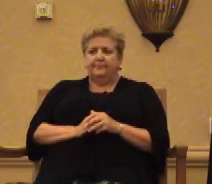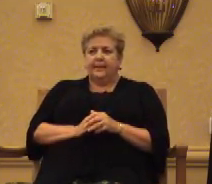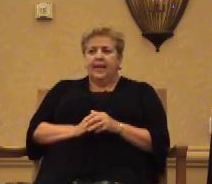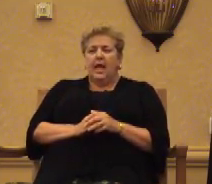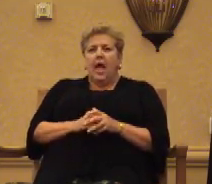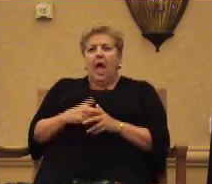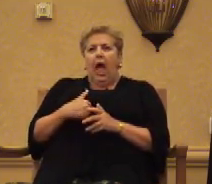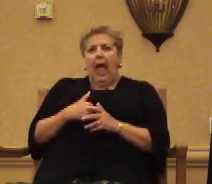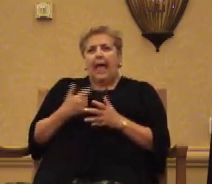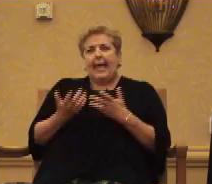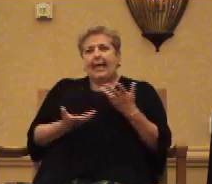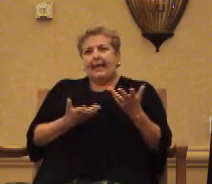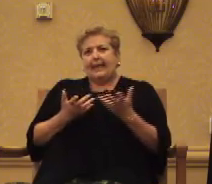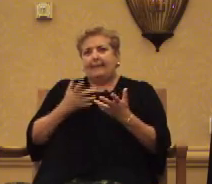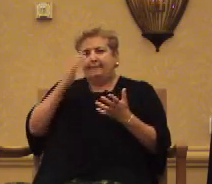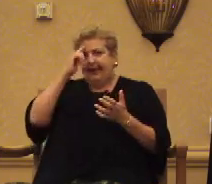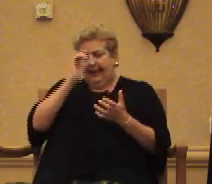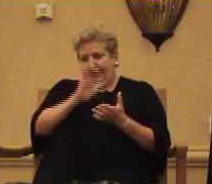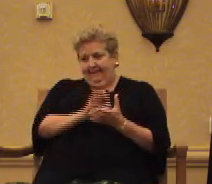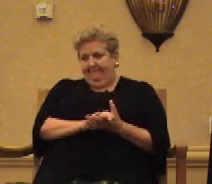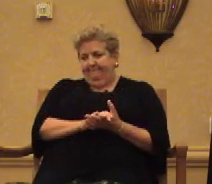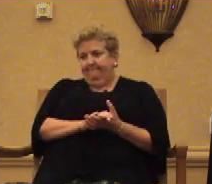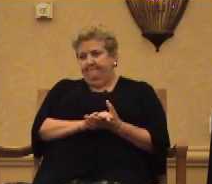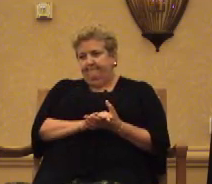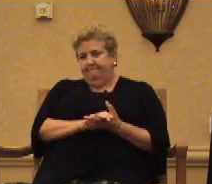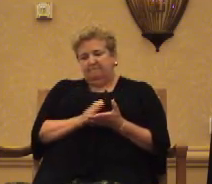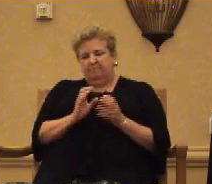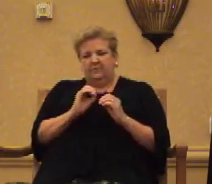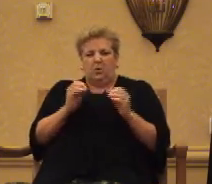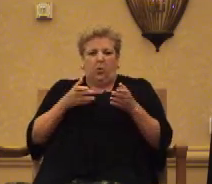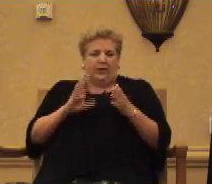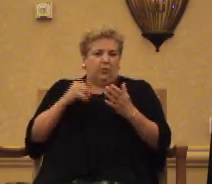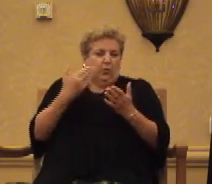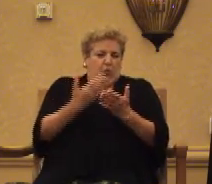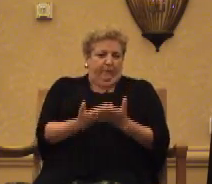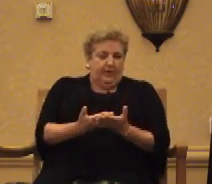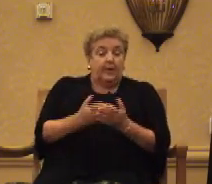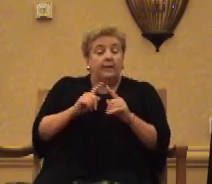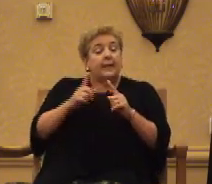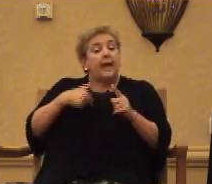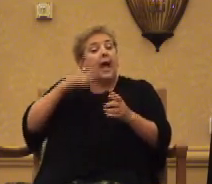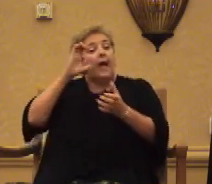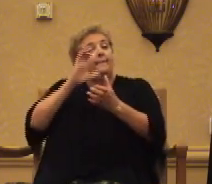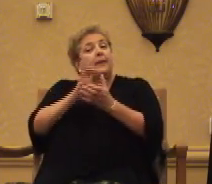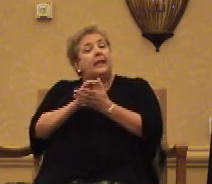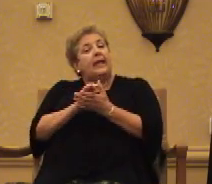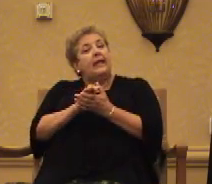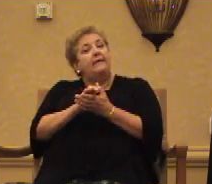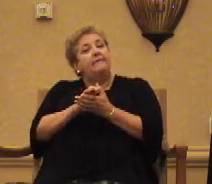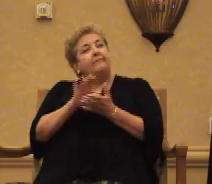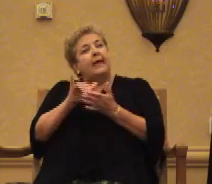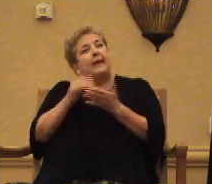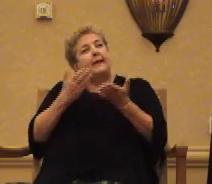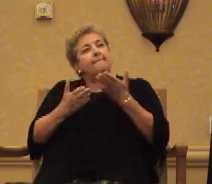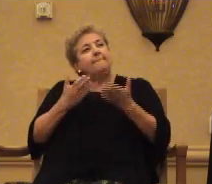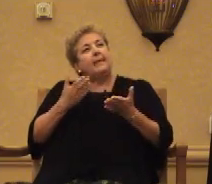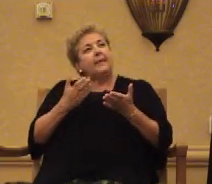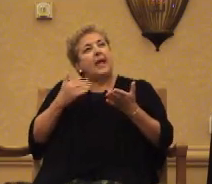I believe, and there's no way to prove this, I believe that I may have had alcoholism before I ever